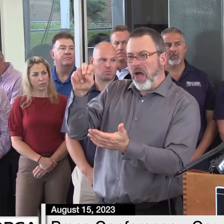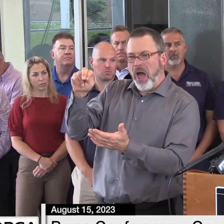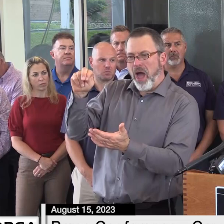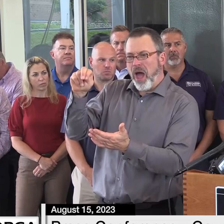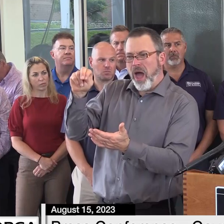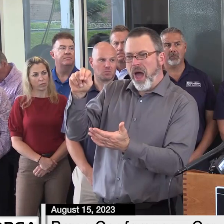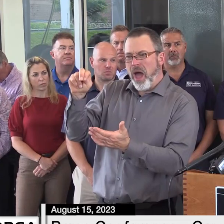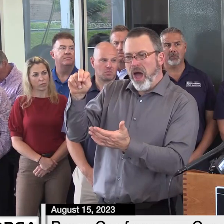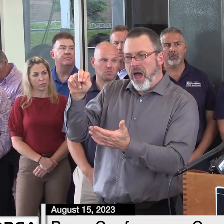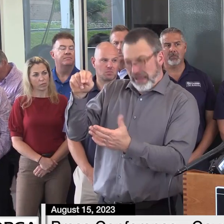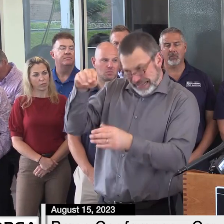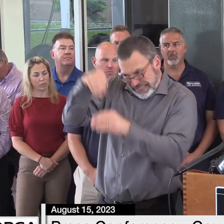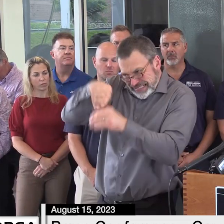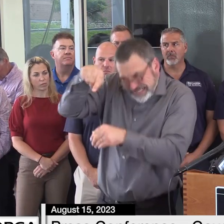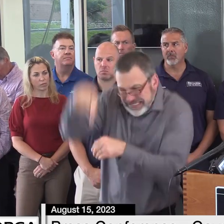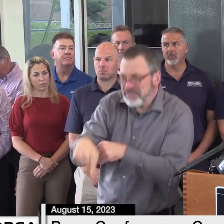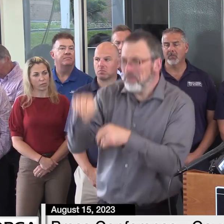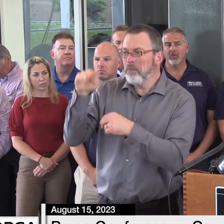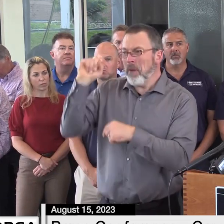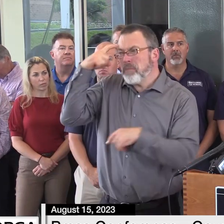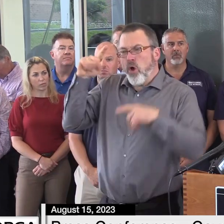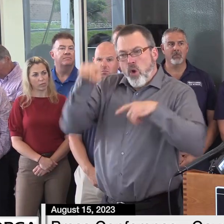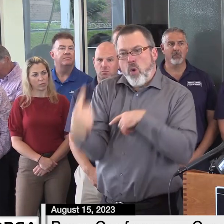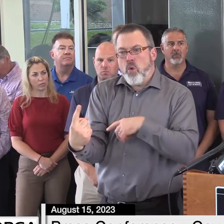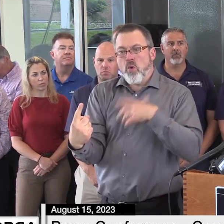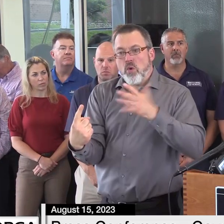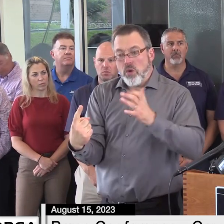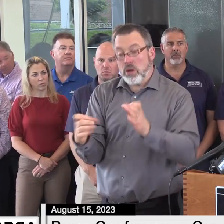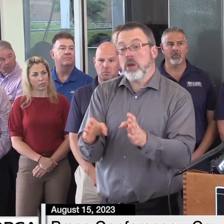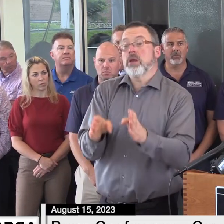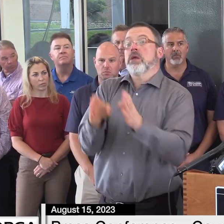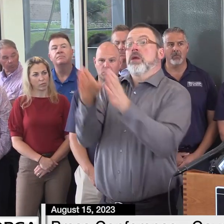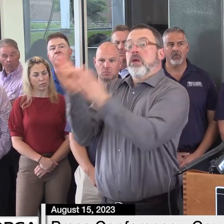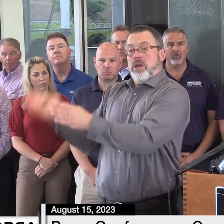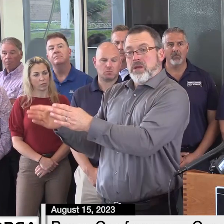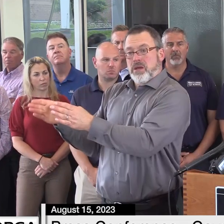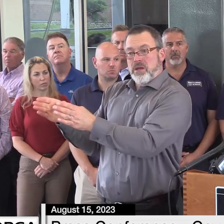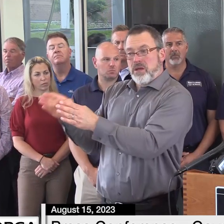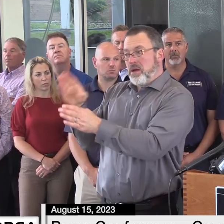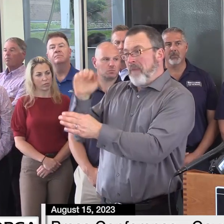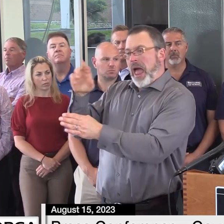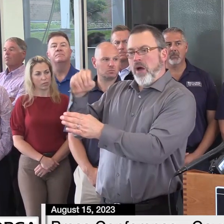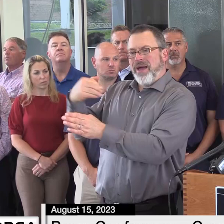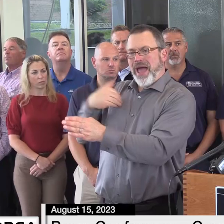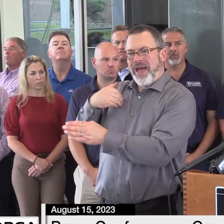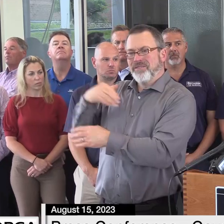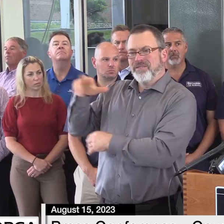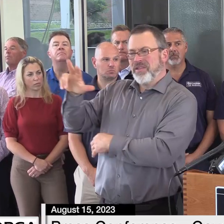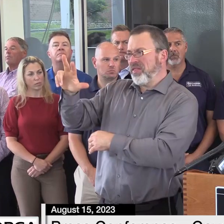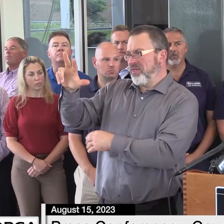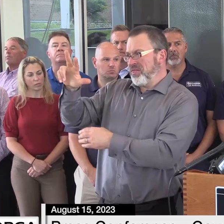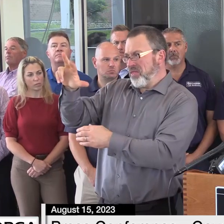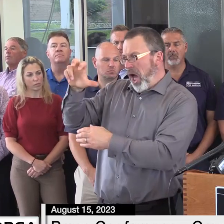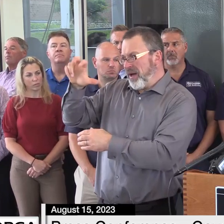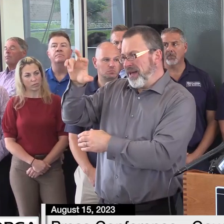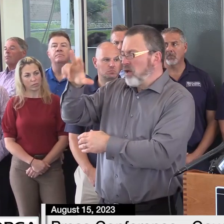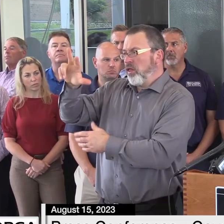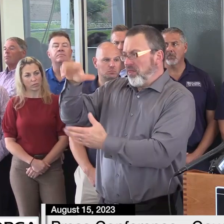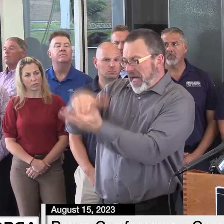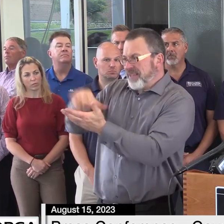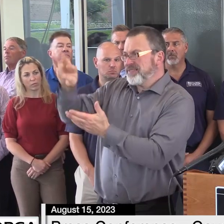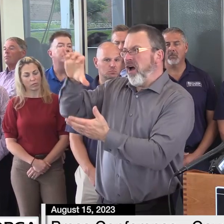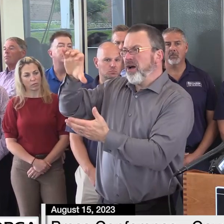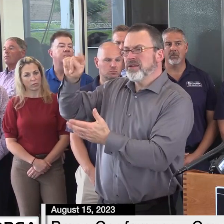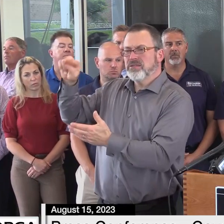like 3,700 tons that we picked up already. So that number is continuing to